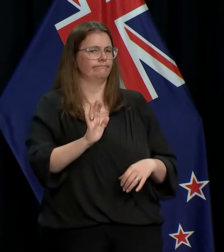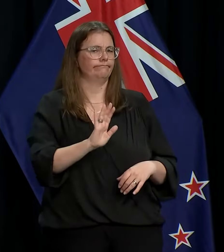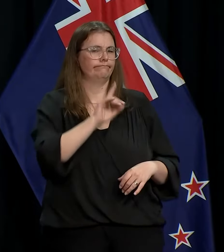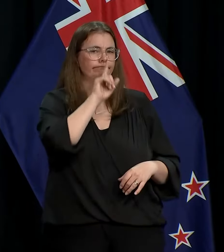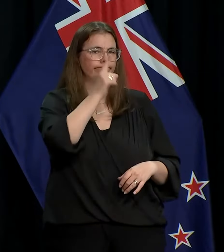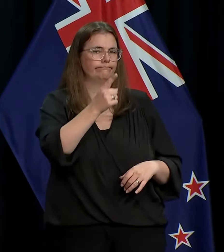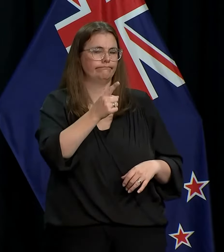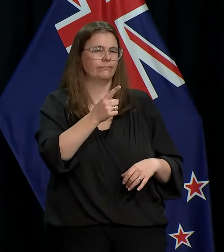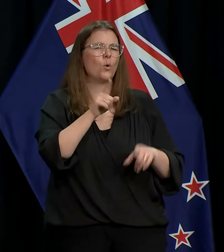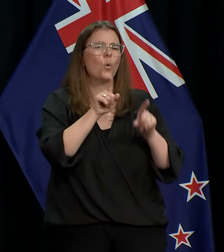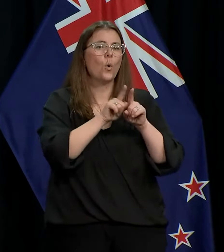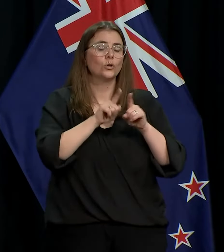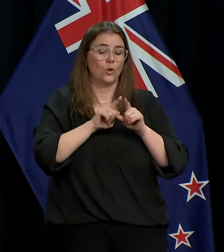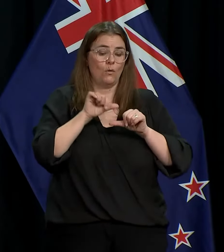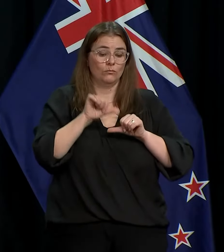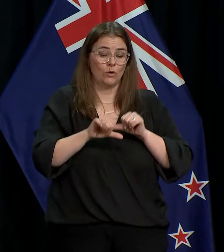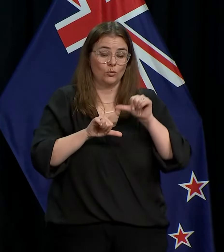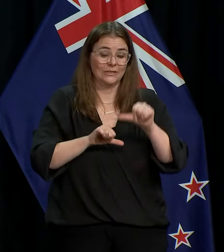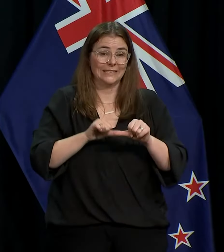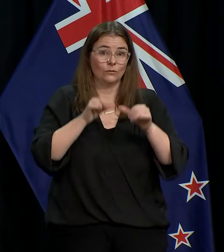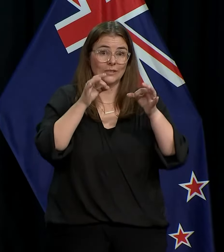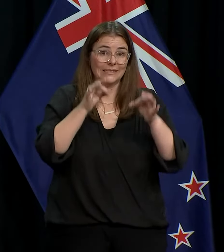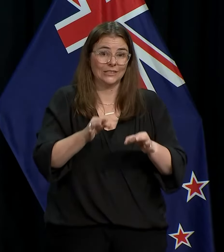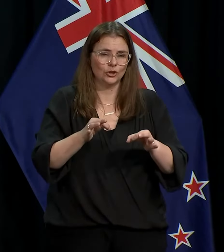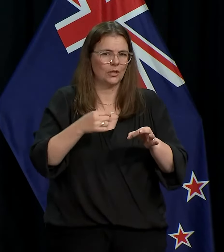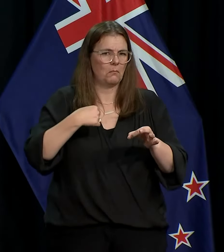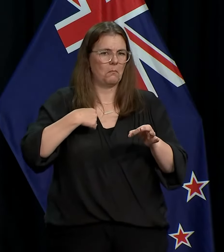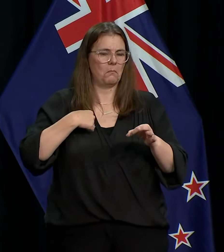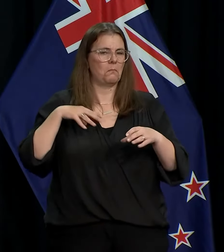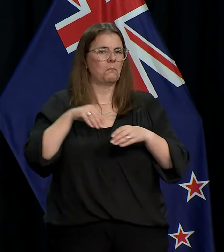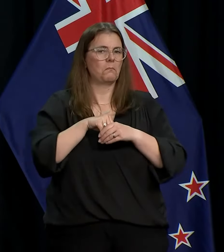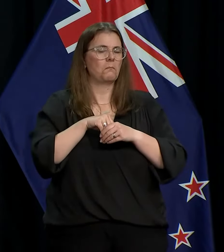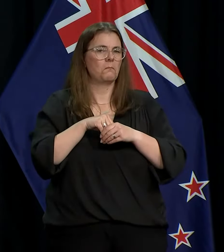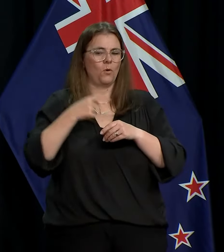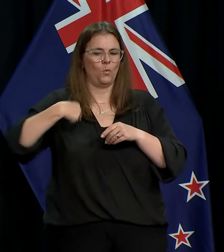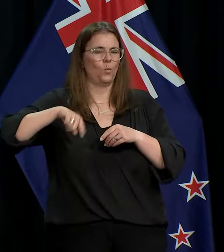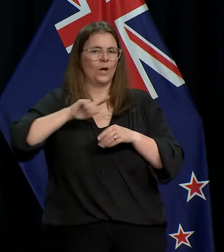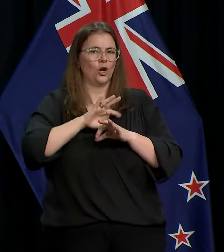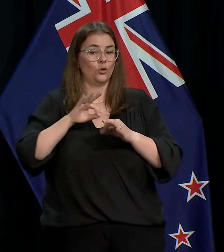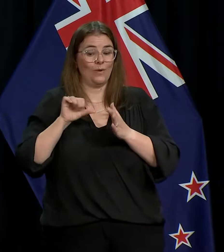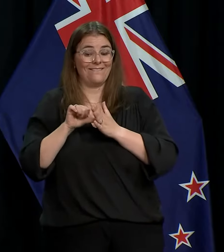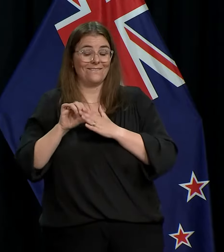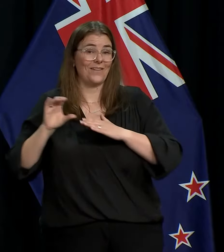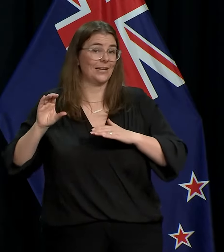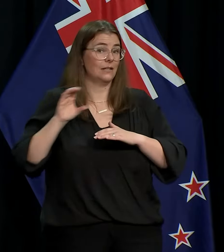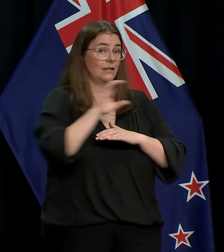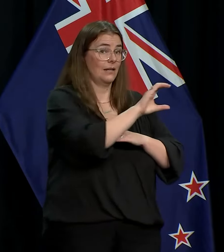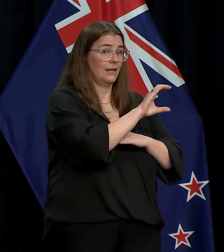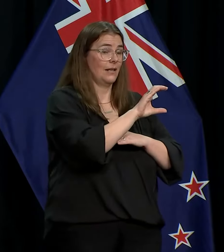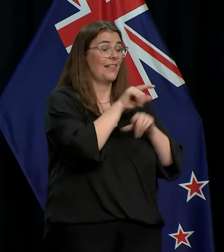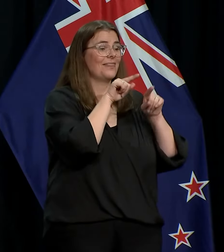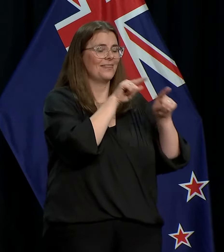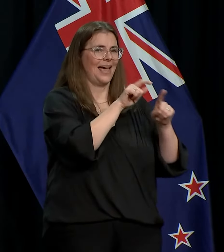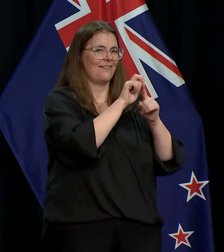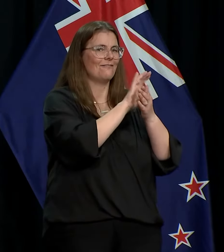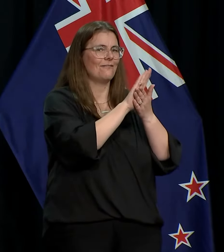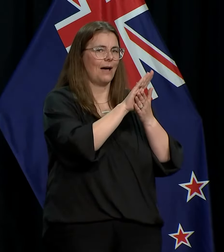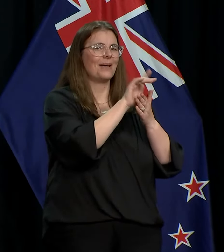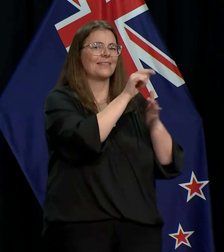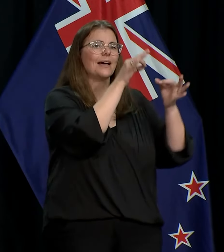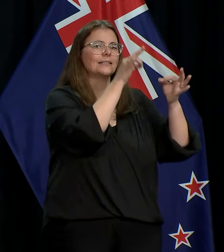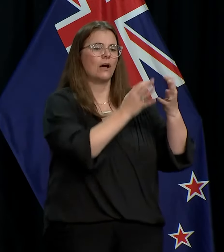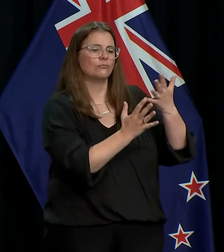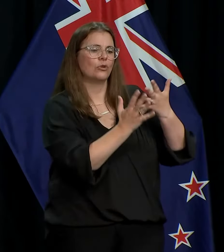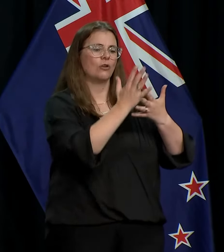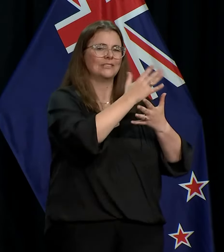the sequencing of decisions isn't something we also deal with. So we have increased Pharmac's funding. They make a decision over the drugs they prioritise